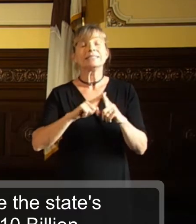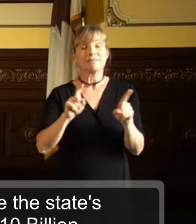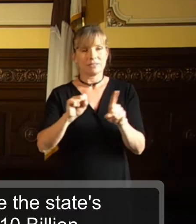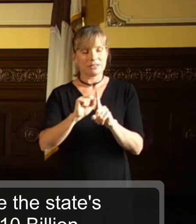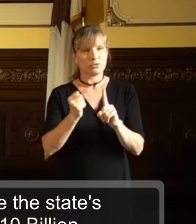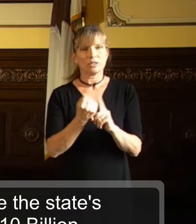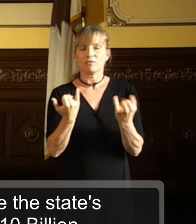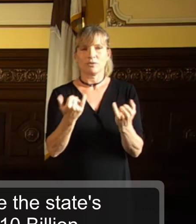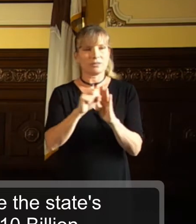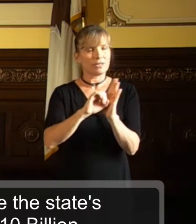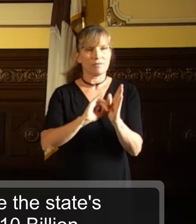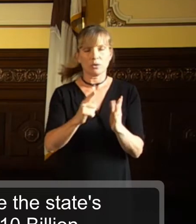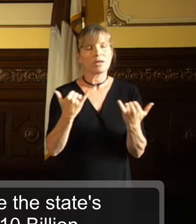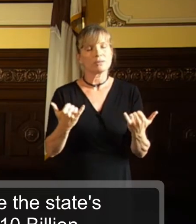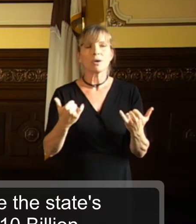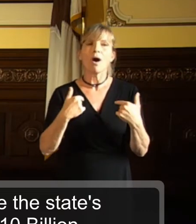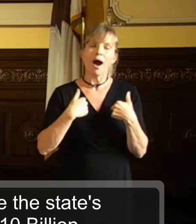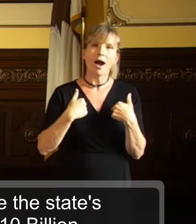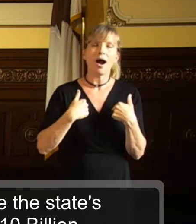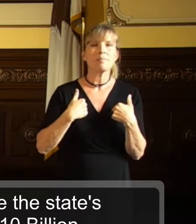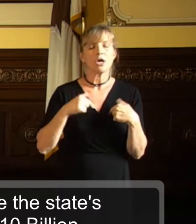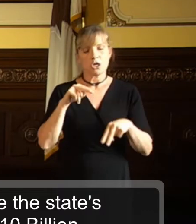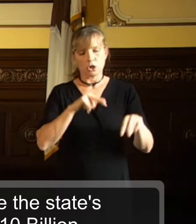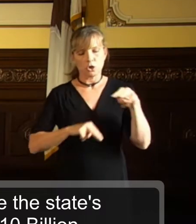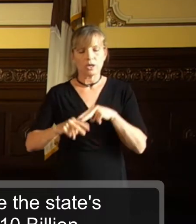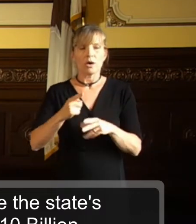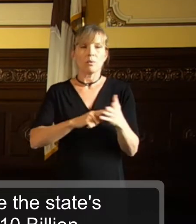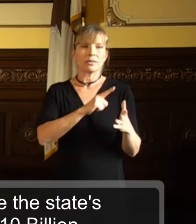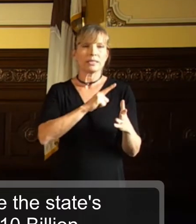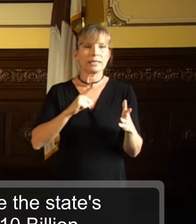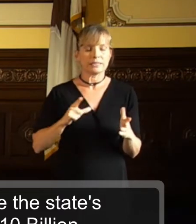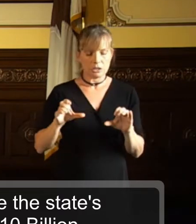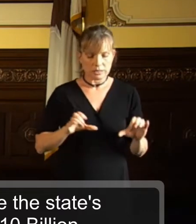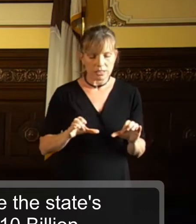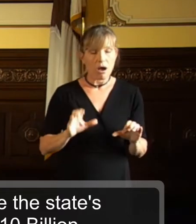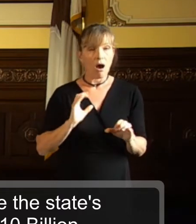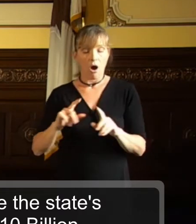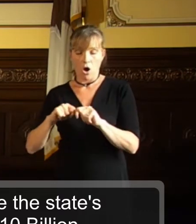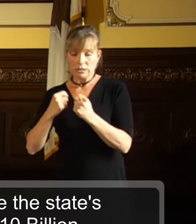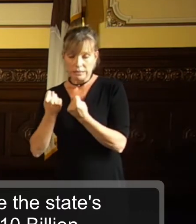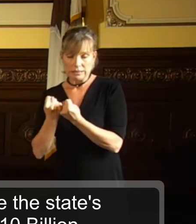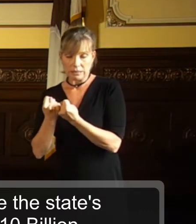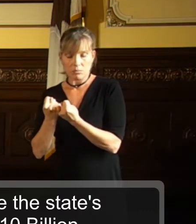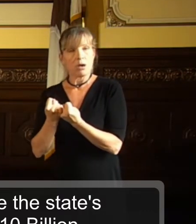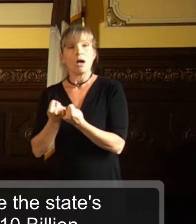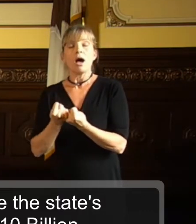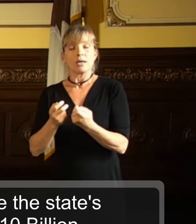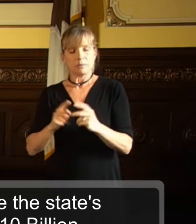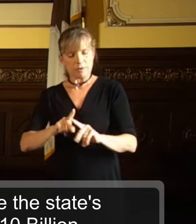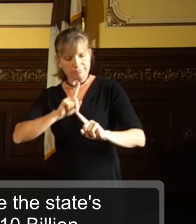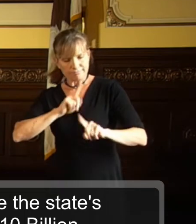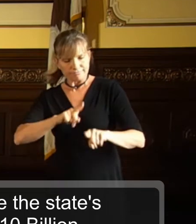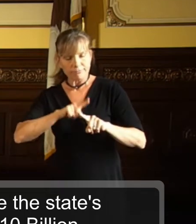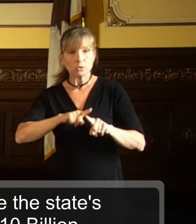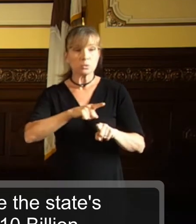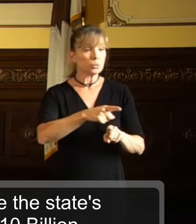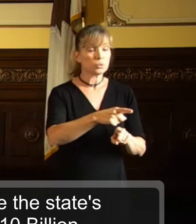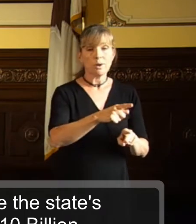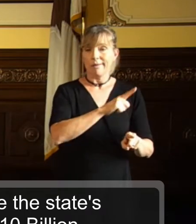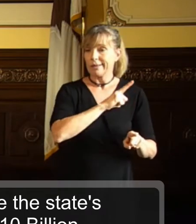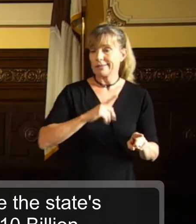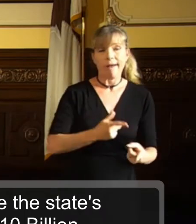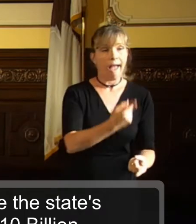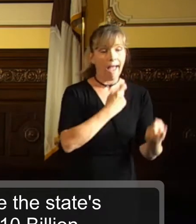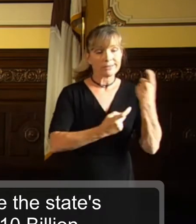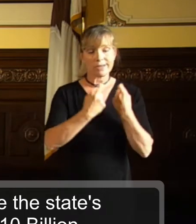for our state. So I'm going to look at what the legislature has done. Our team has been responsive to questions the